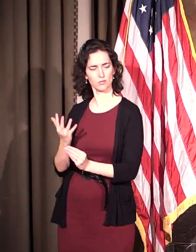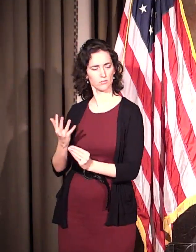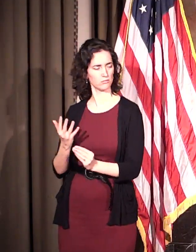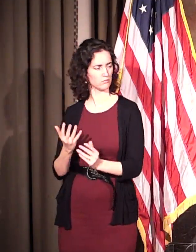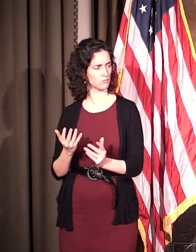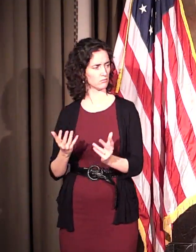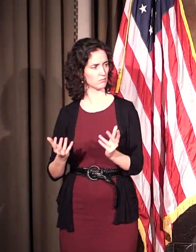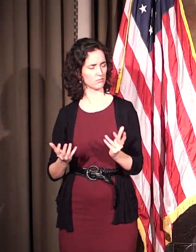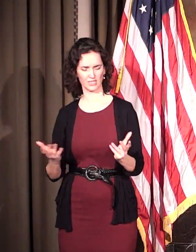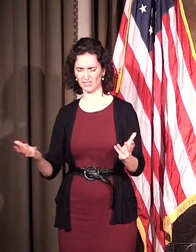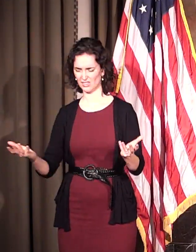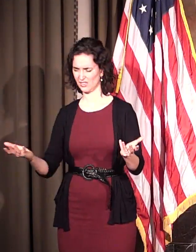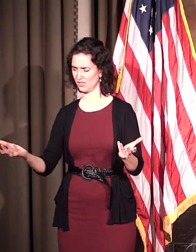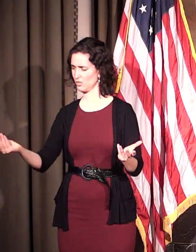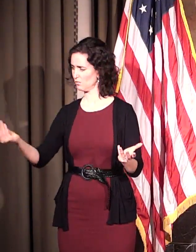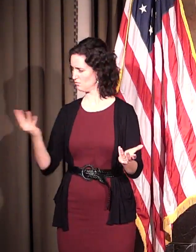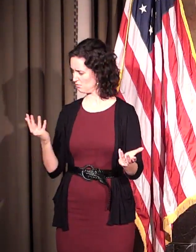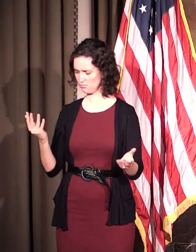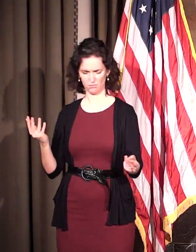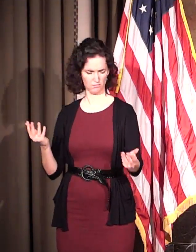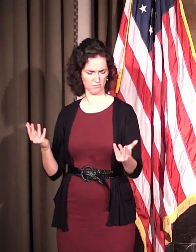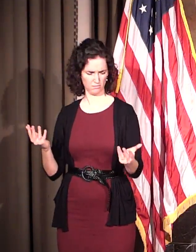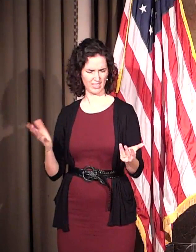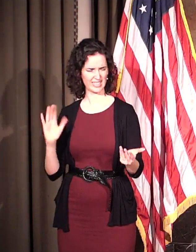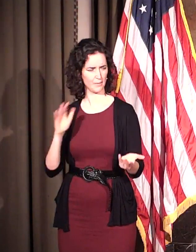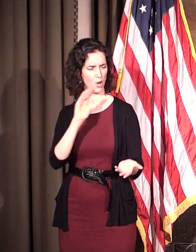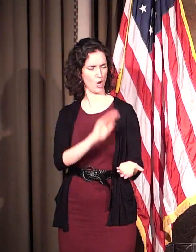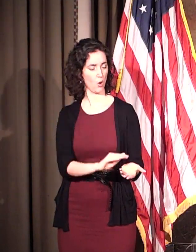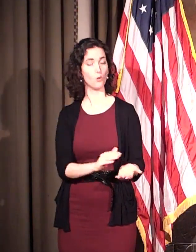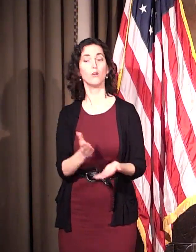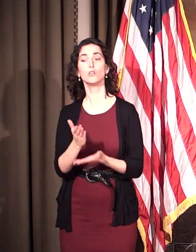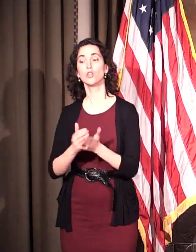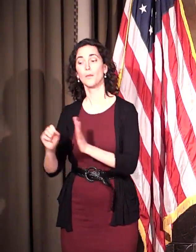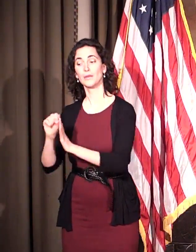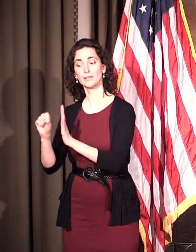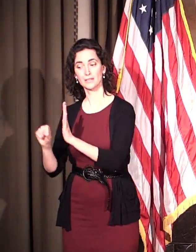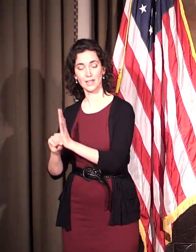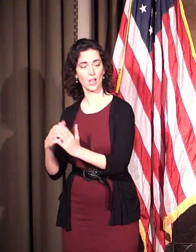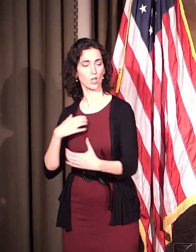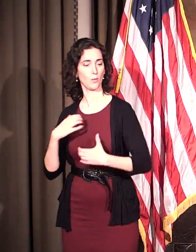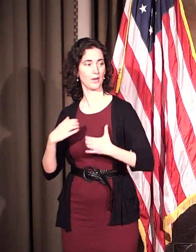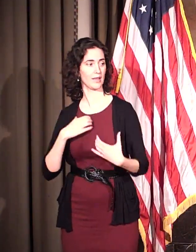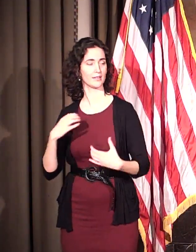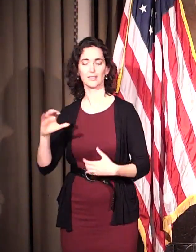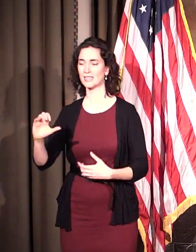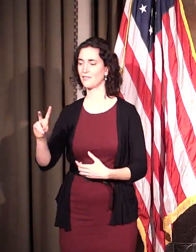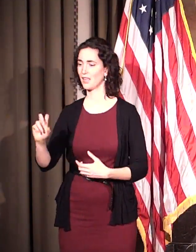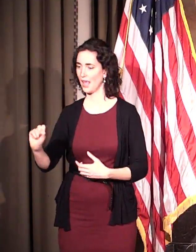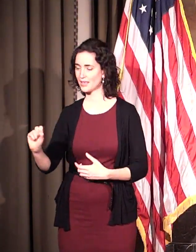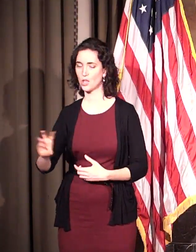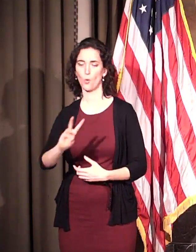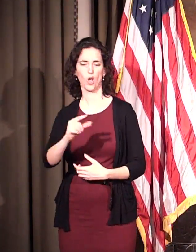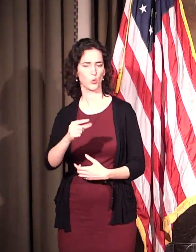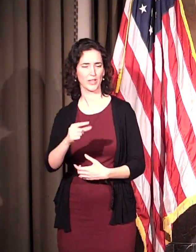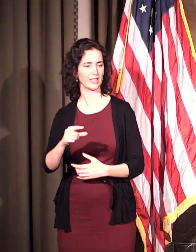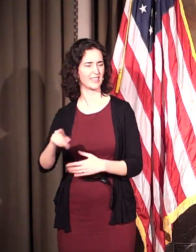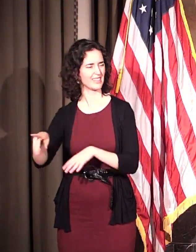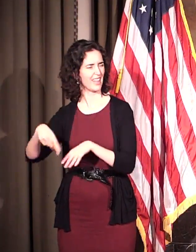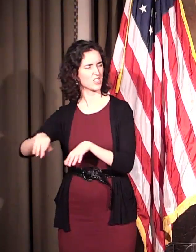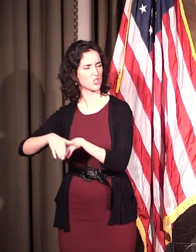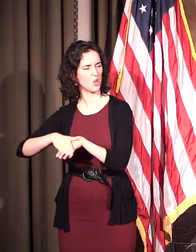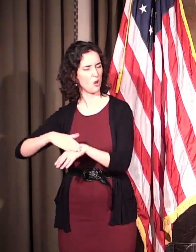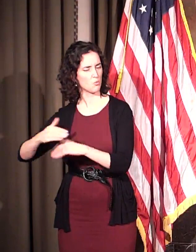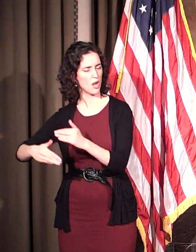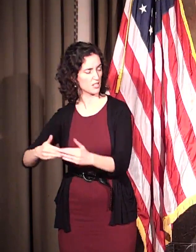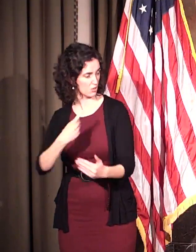seeing, I know a lot of states have reported seeing complaints about the slowness of the CVS Walgreens participation. Can you just talk